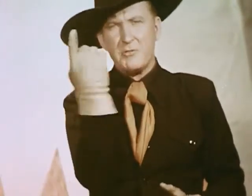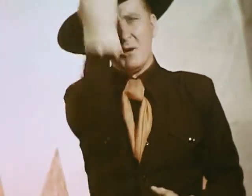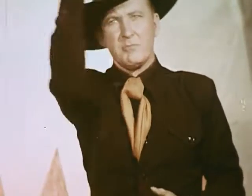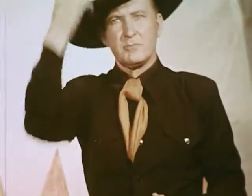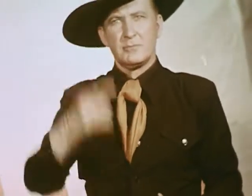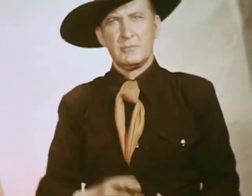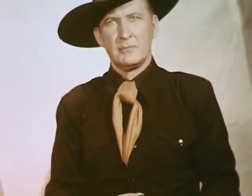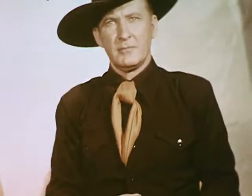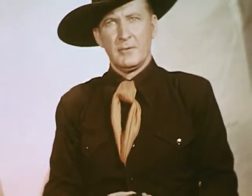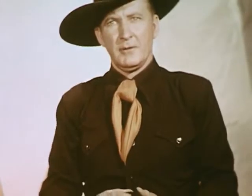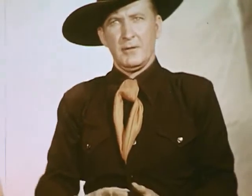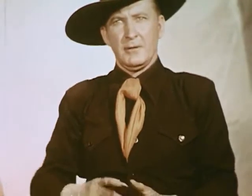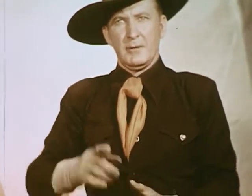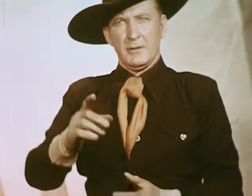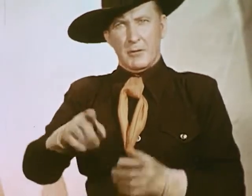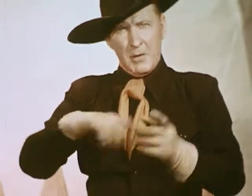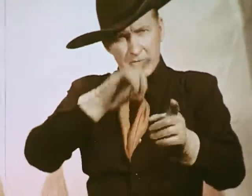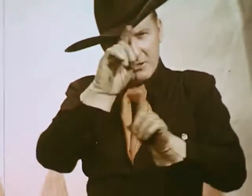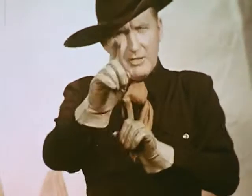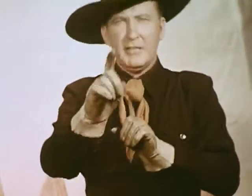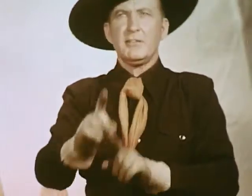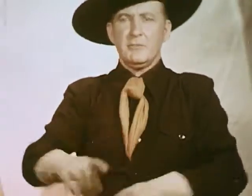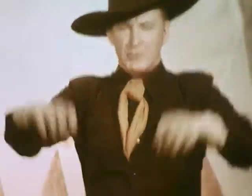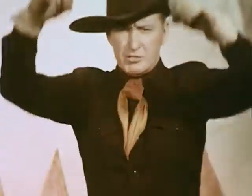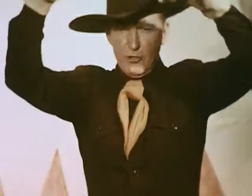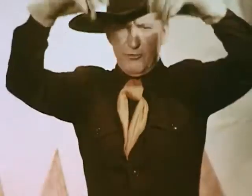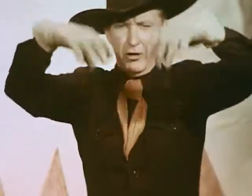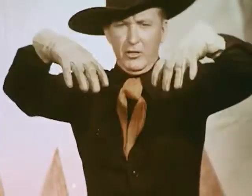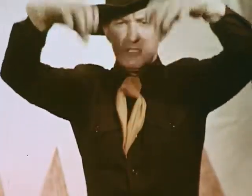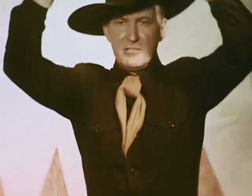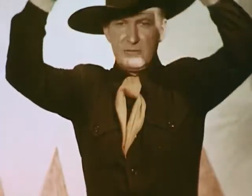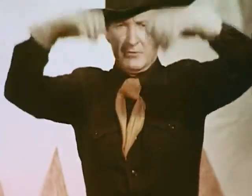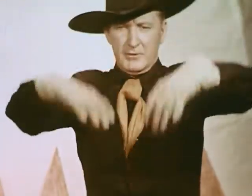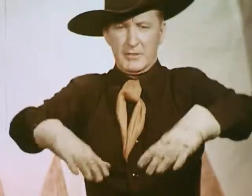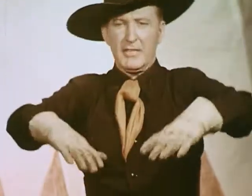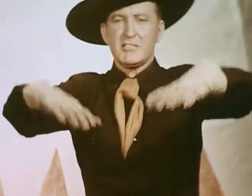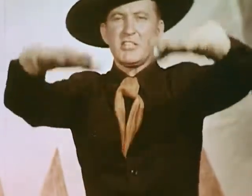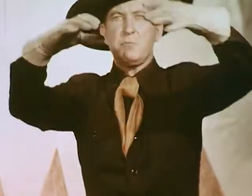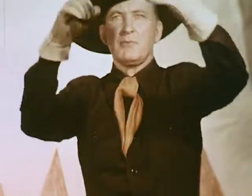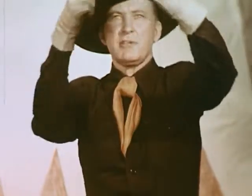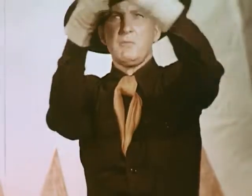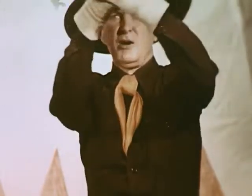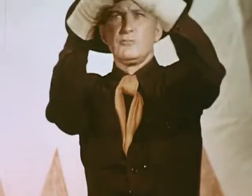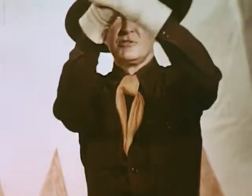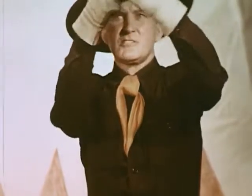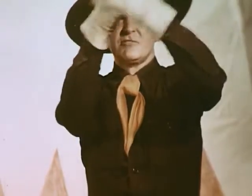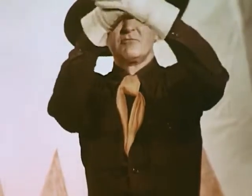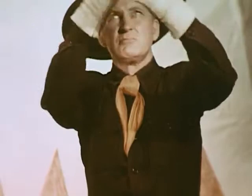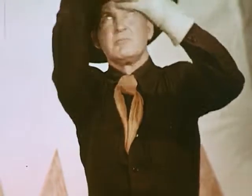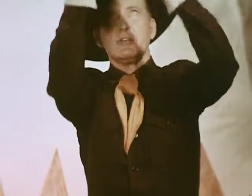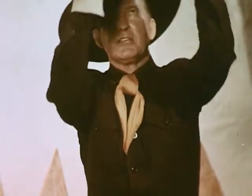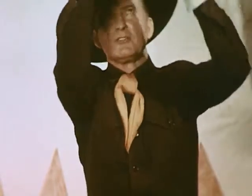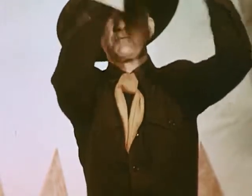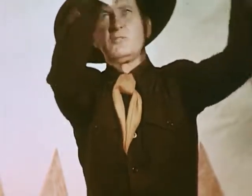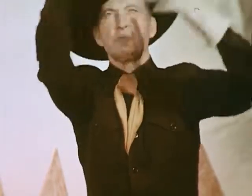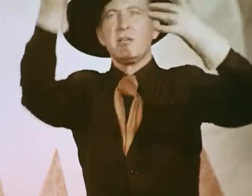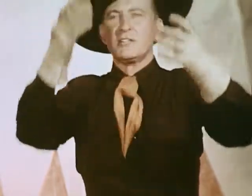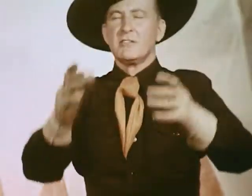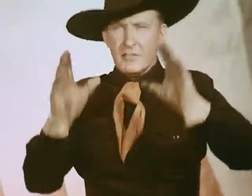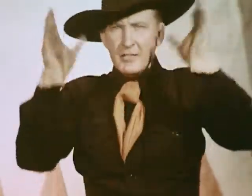come up. Now maybe so ahead, when the snow falls, gets deep in the mountains, in those mountain peaks,